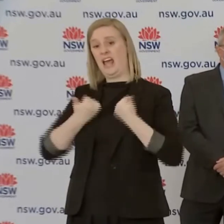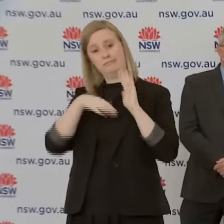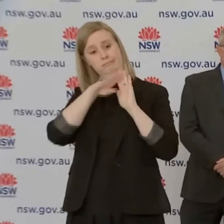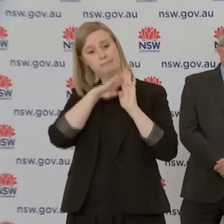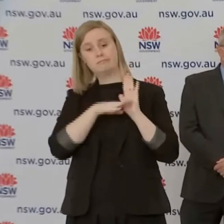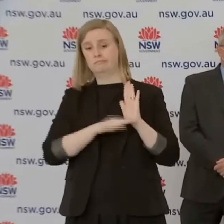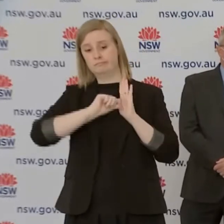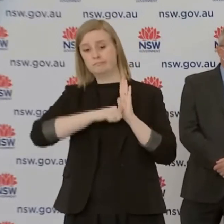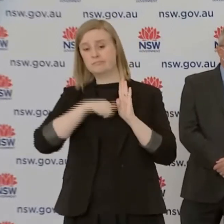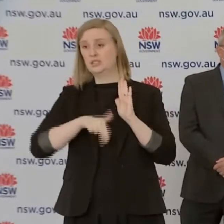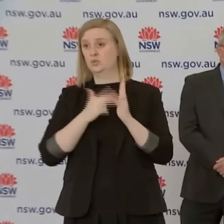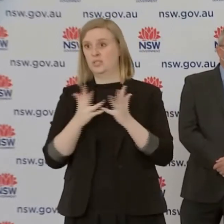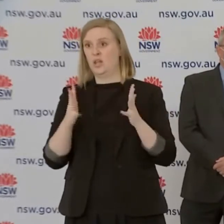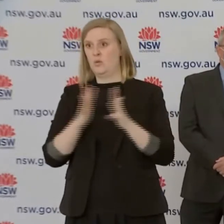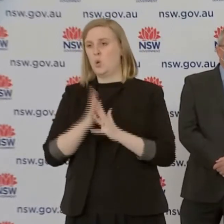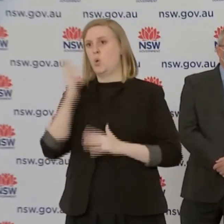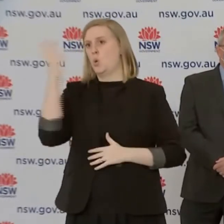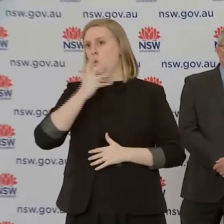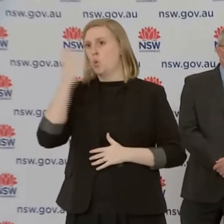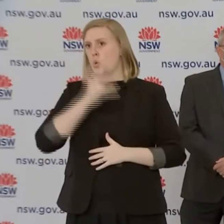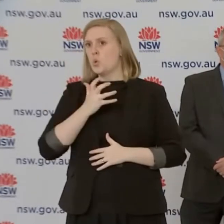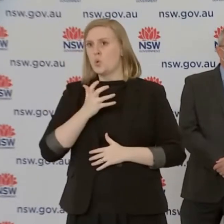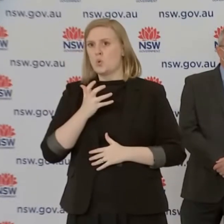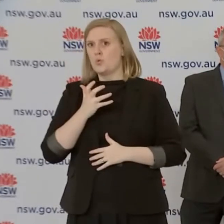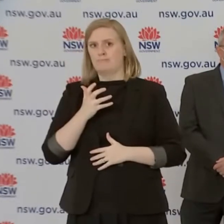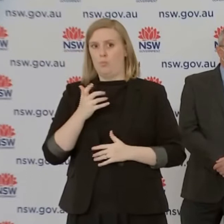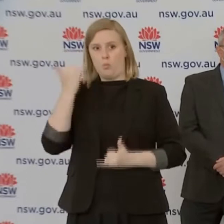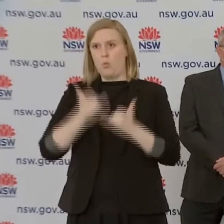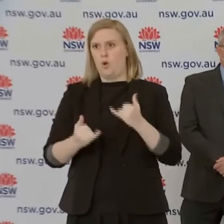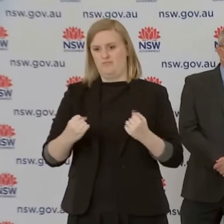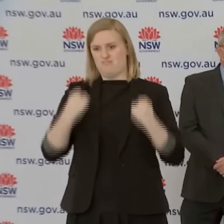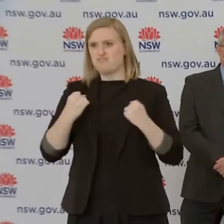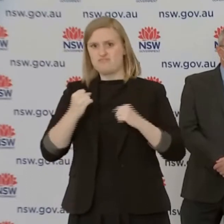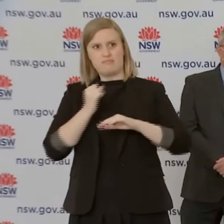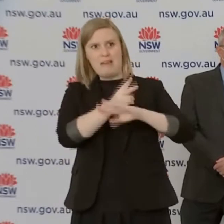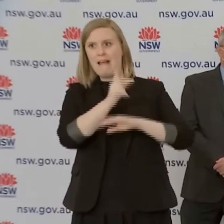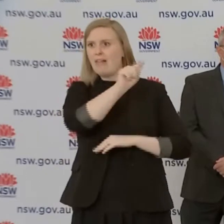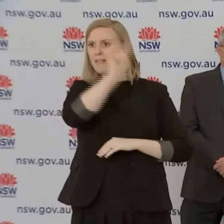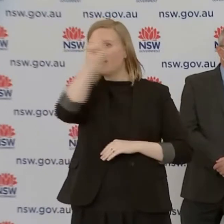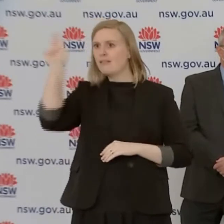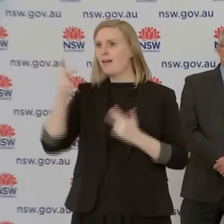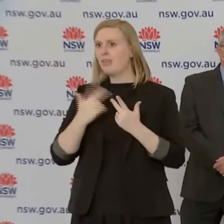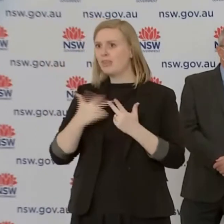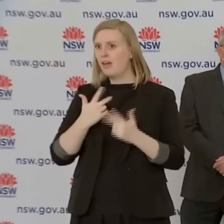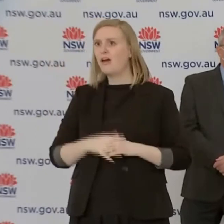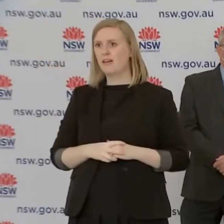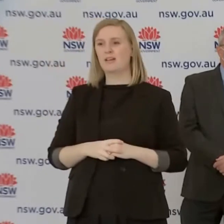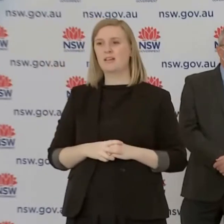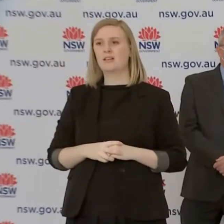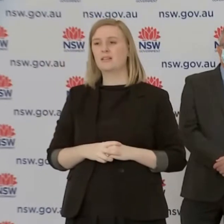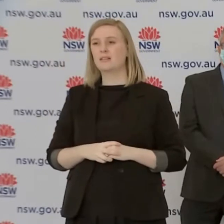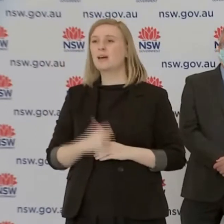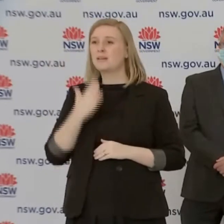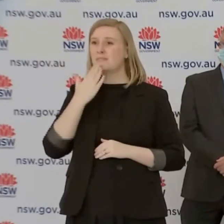South Wales are some of the harshest our nation has seen. And we need people to remember every time they leave the house